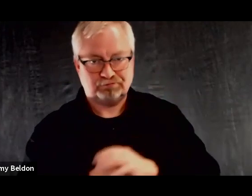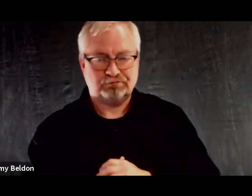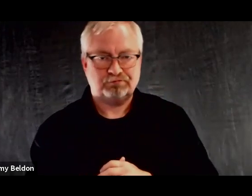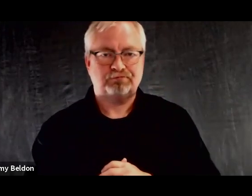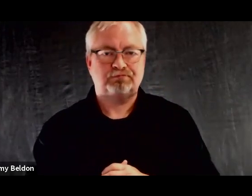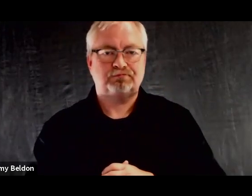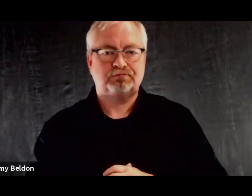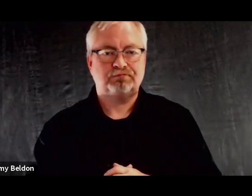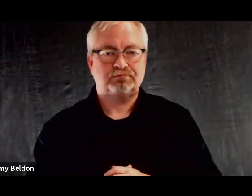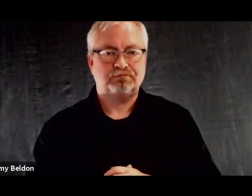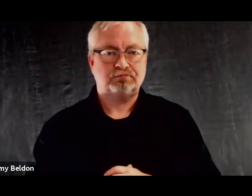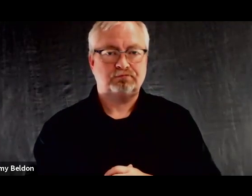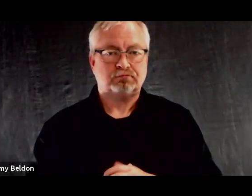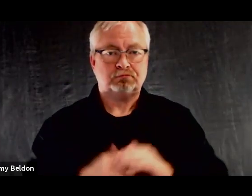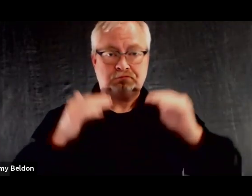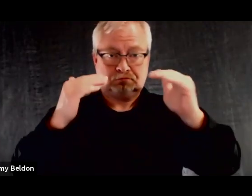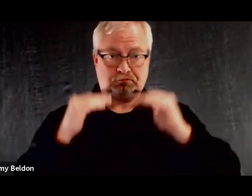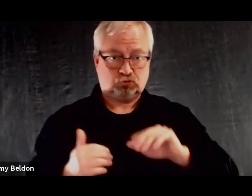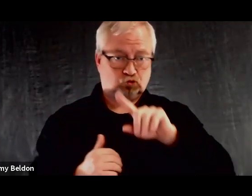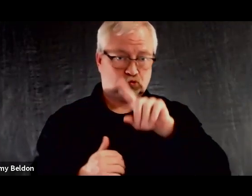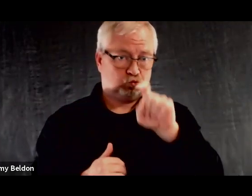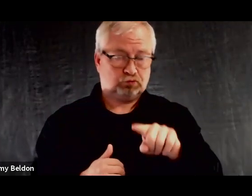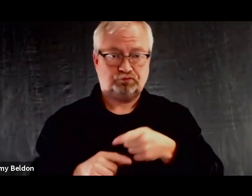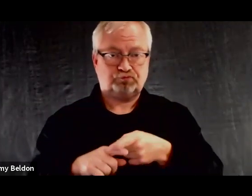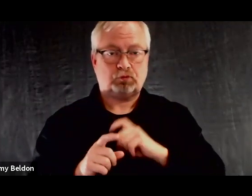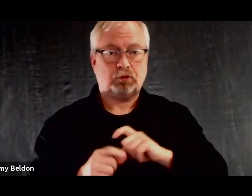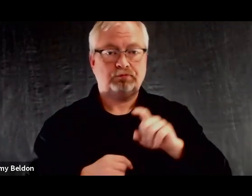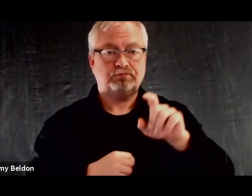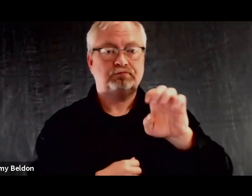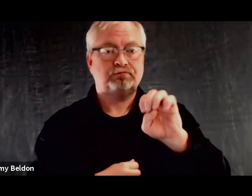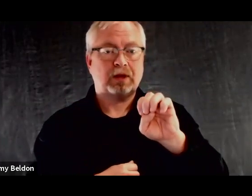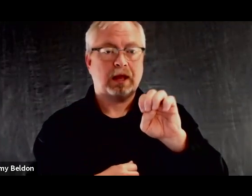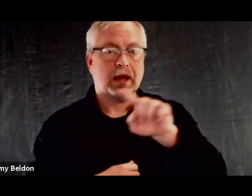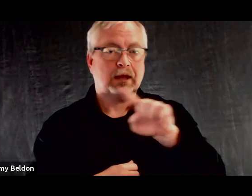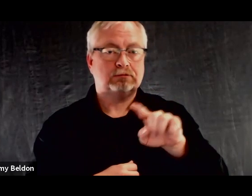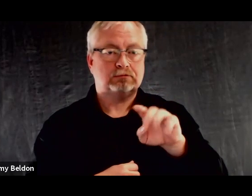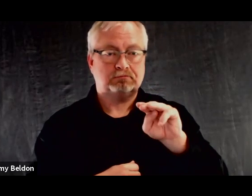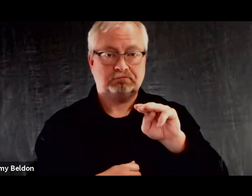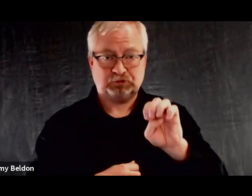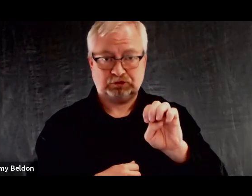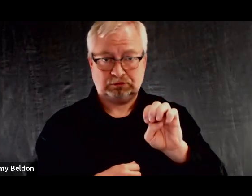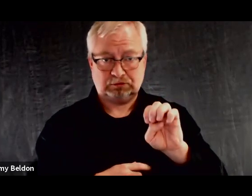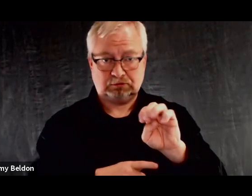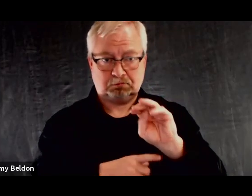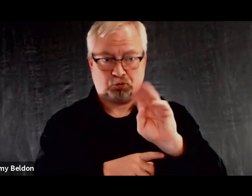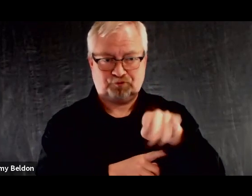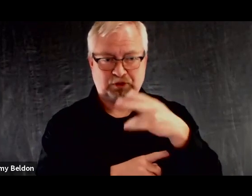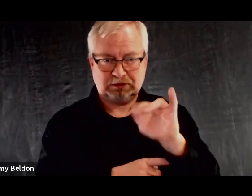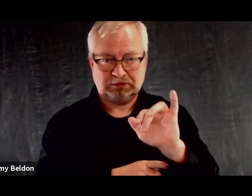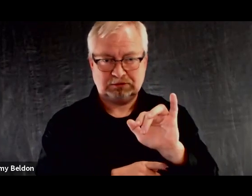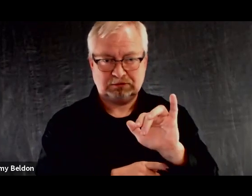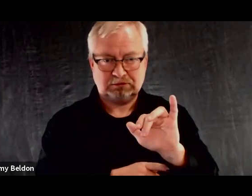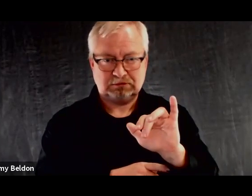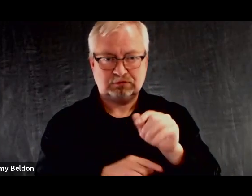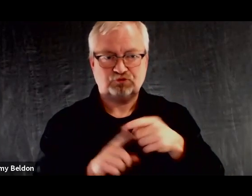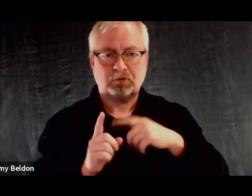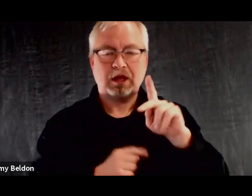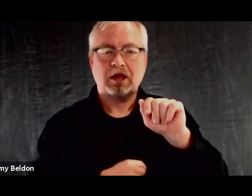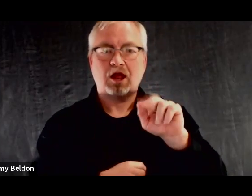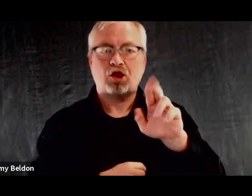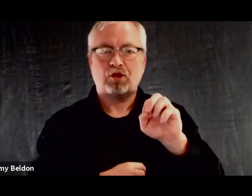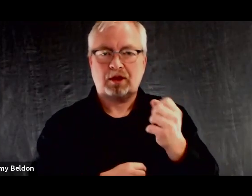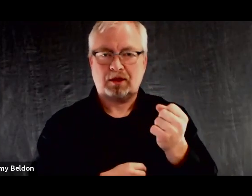Your next question is from Esme Murphy. Your line is now open. All right. Thank you, Commissioner and